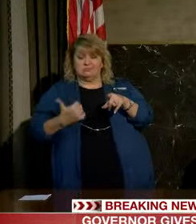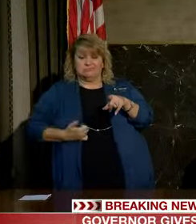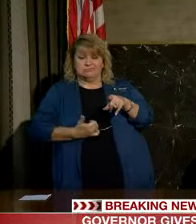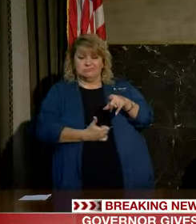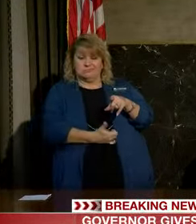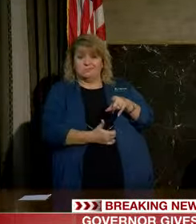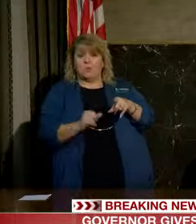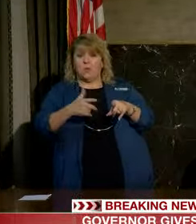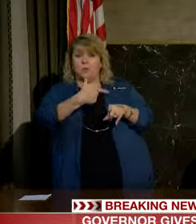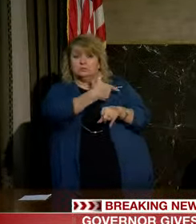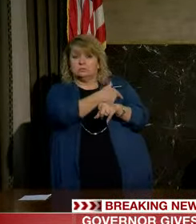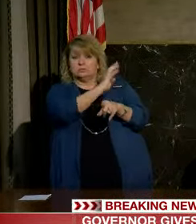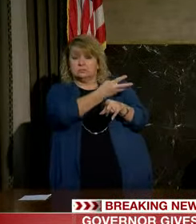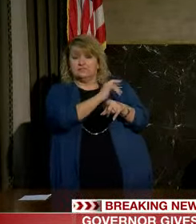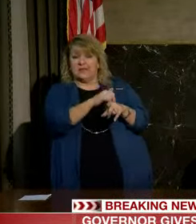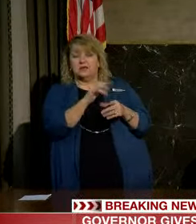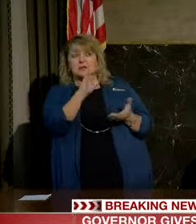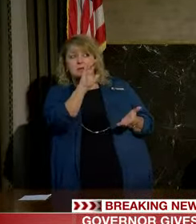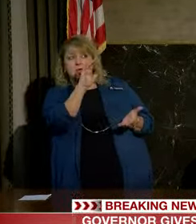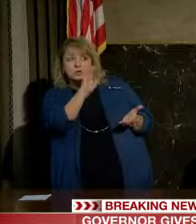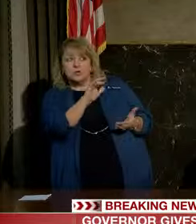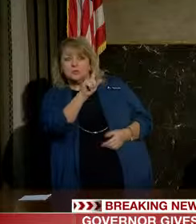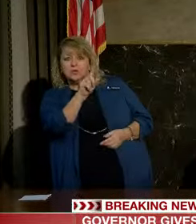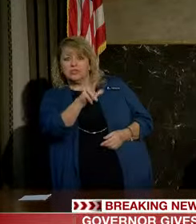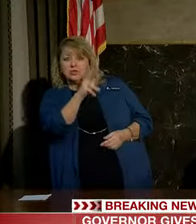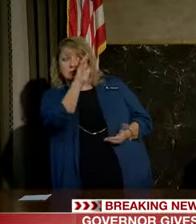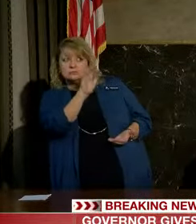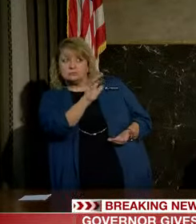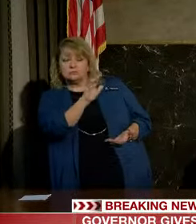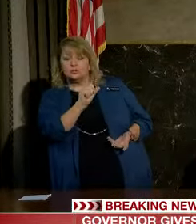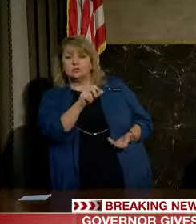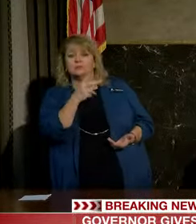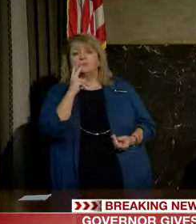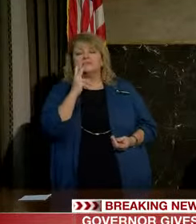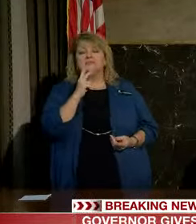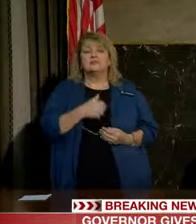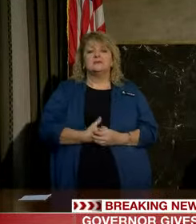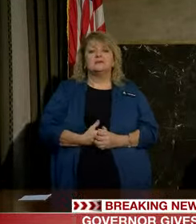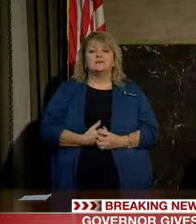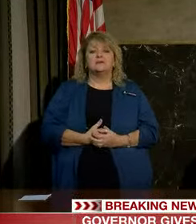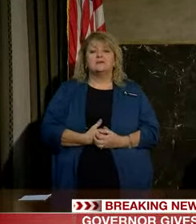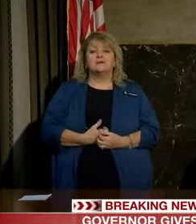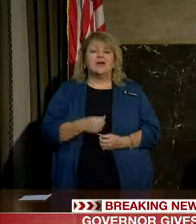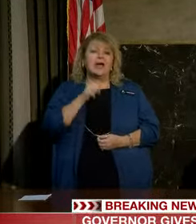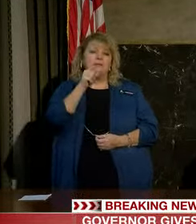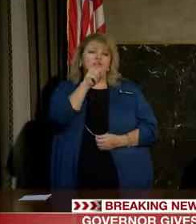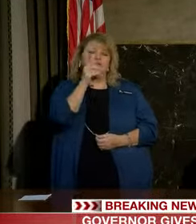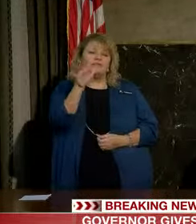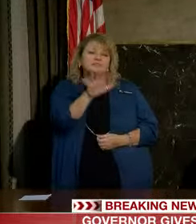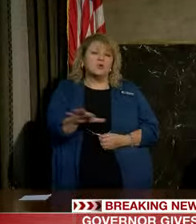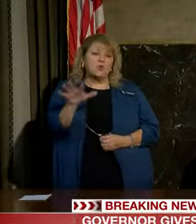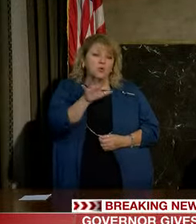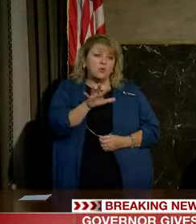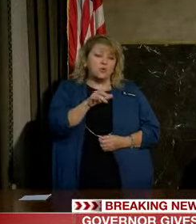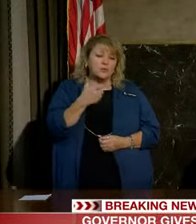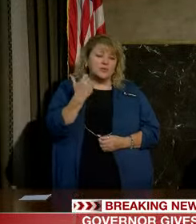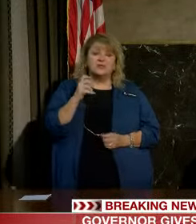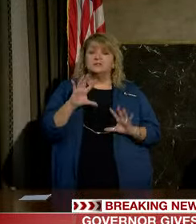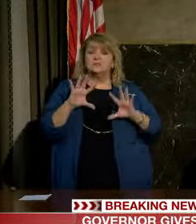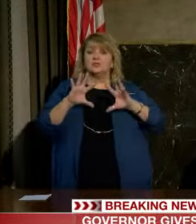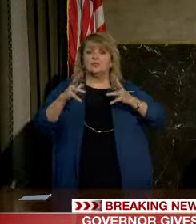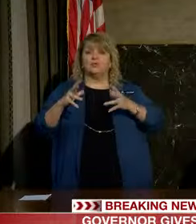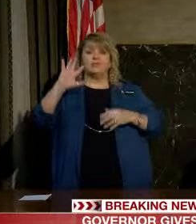we've received more supply from the feds than we have administered. I don't know if that's going to hold, particularly because the calculation